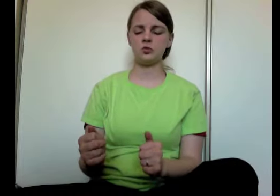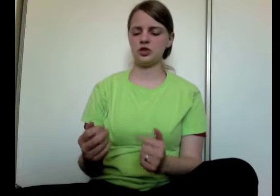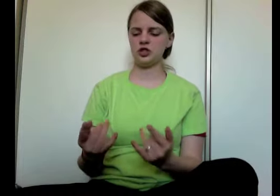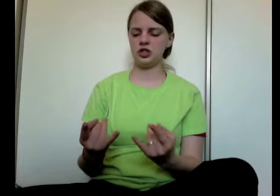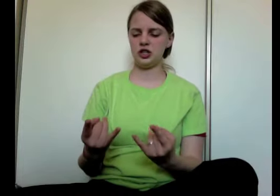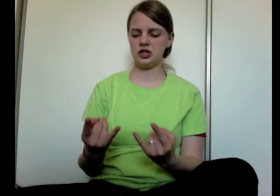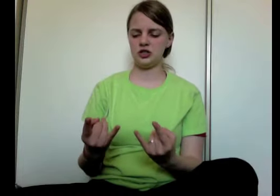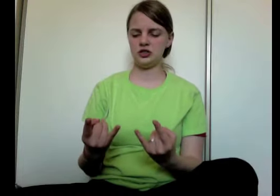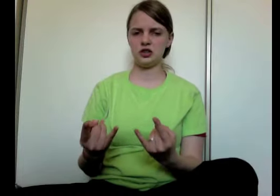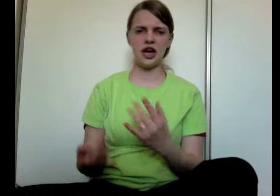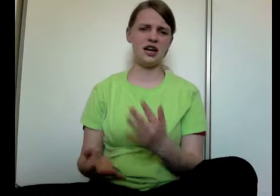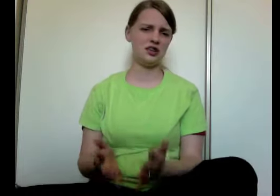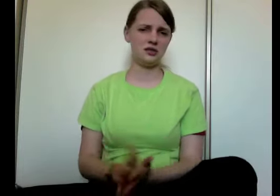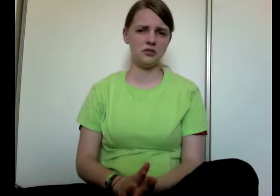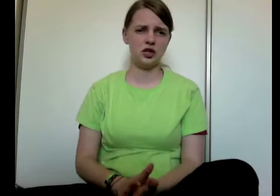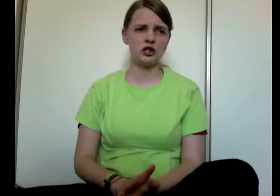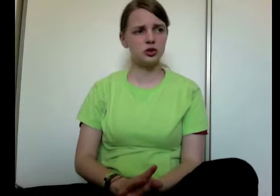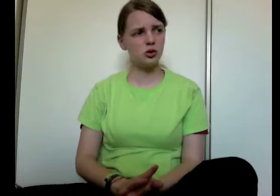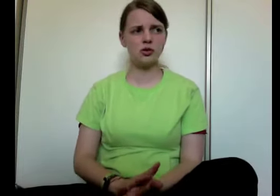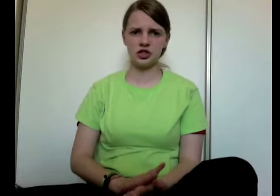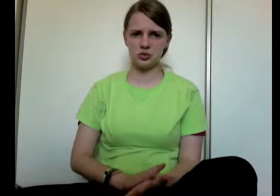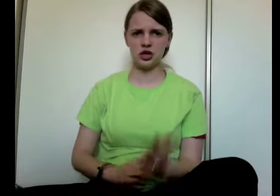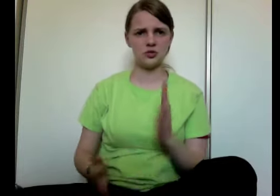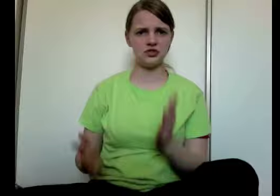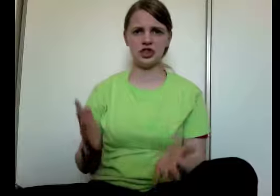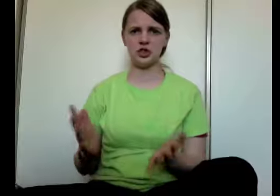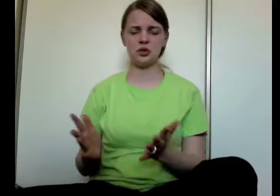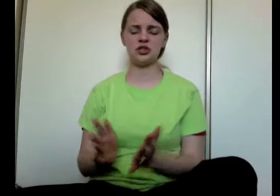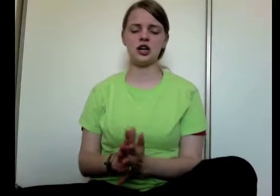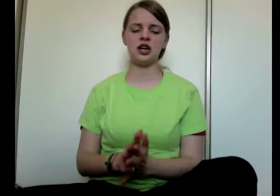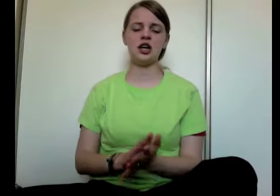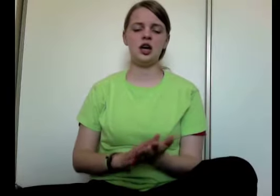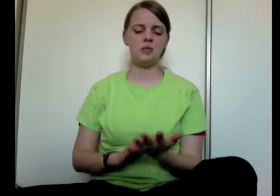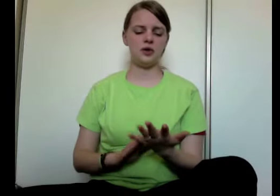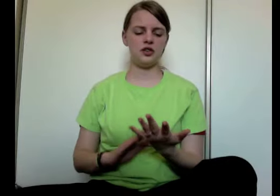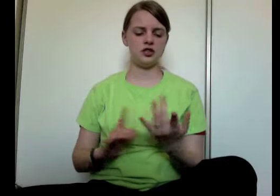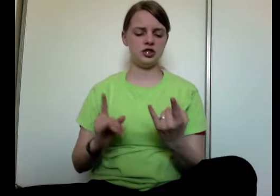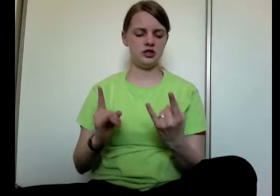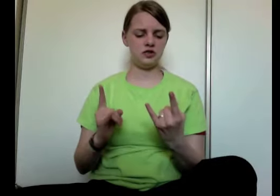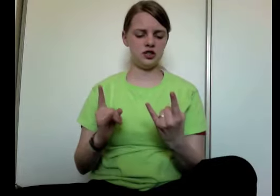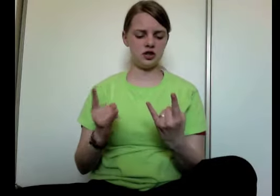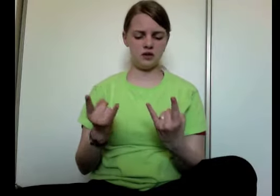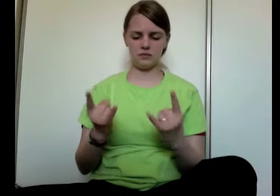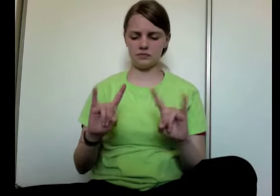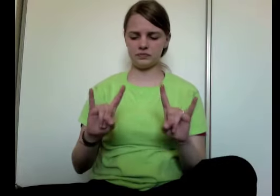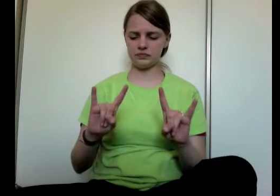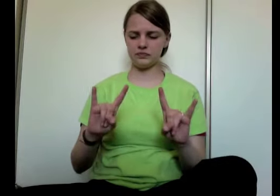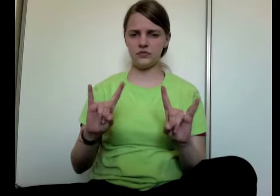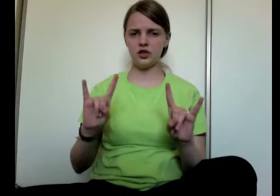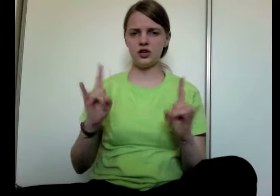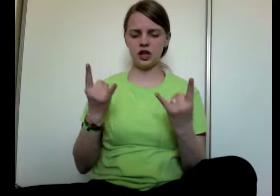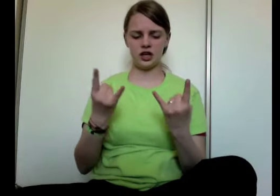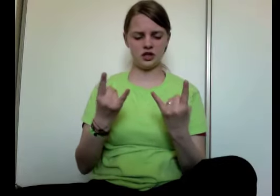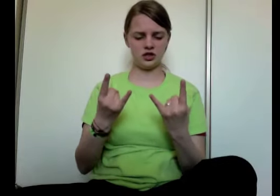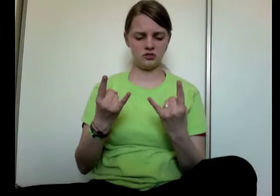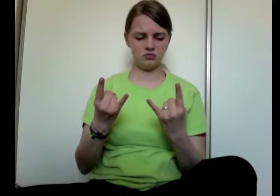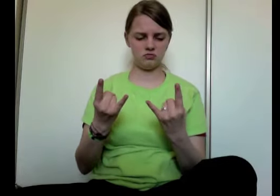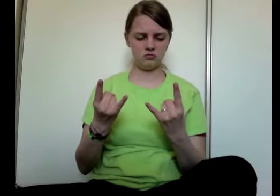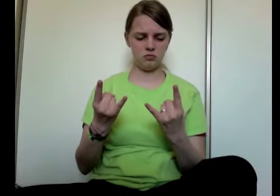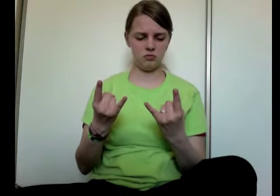which is, I had to Google this one, I wasn't really sure of the sign, but deceive is like